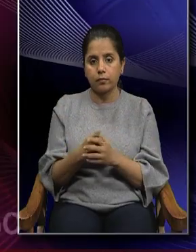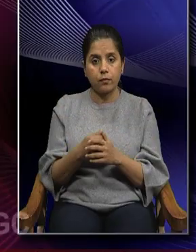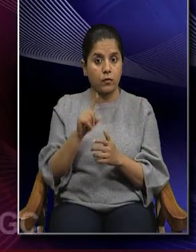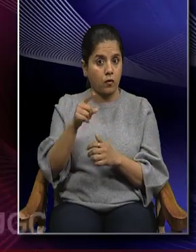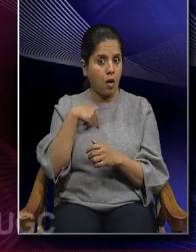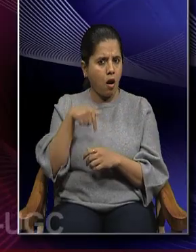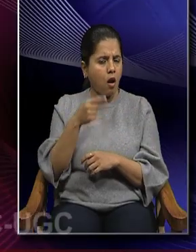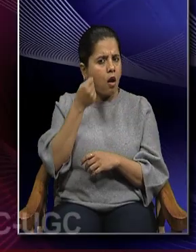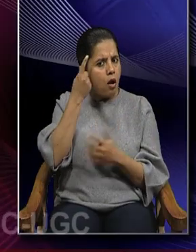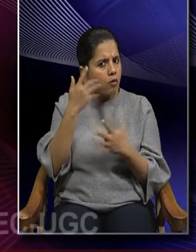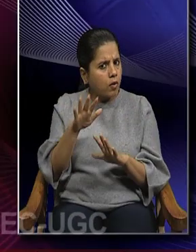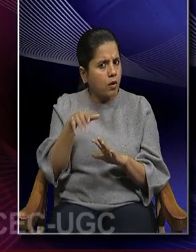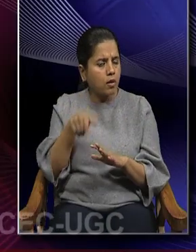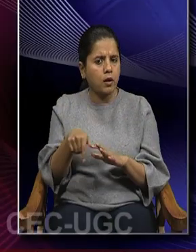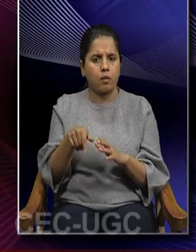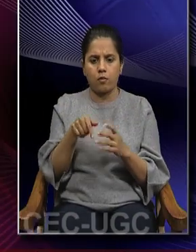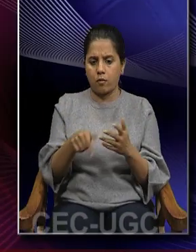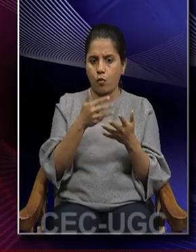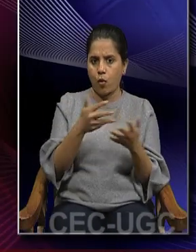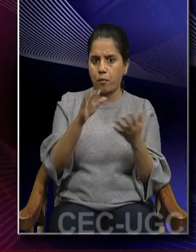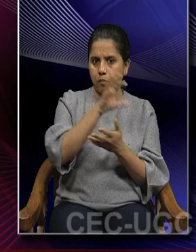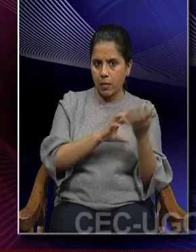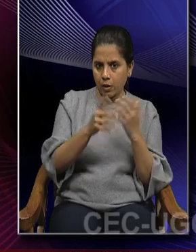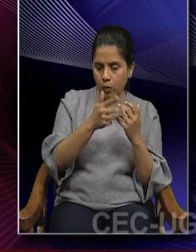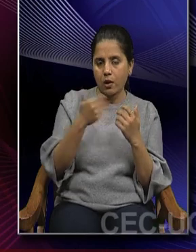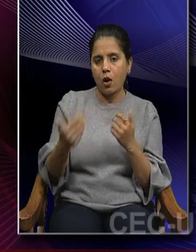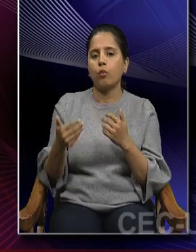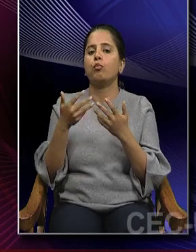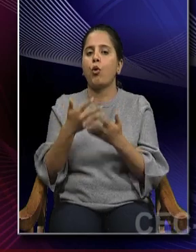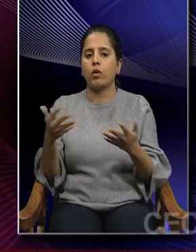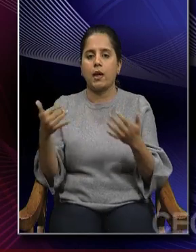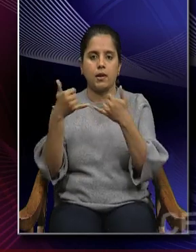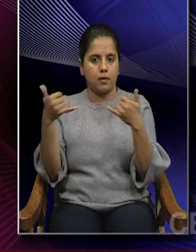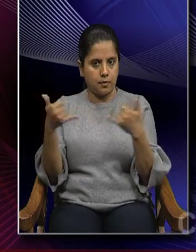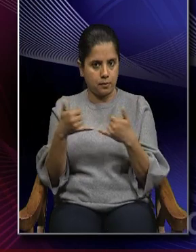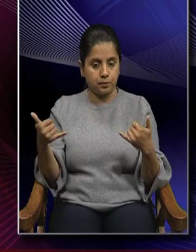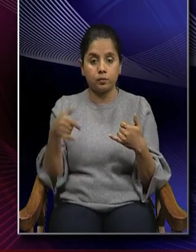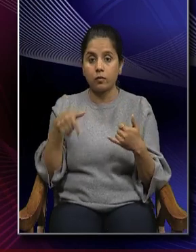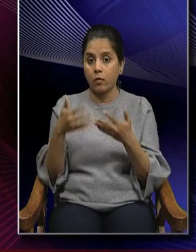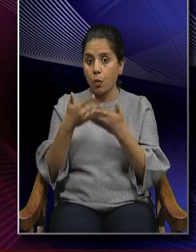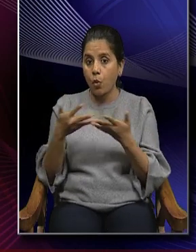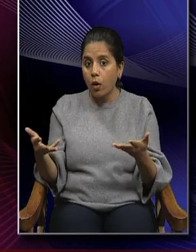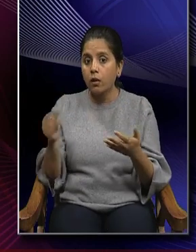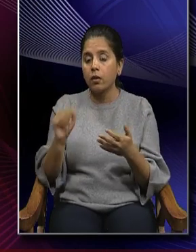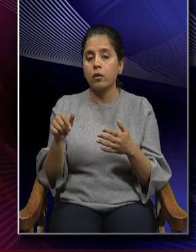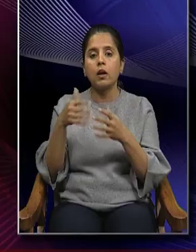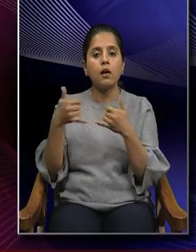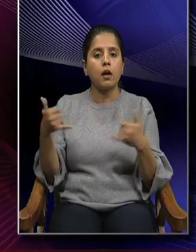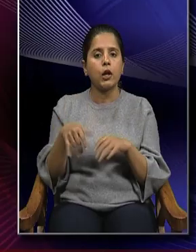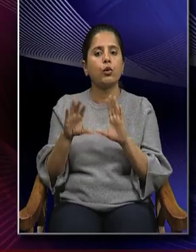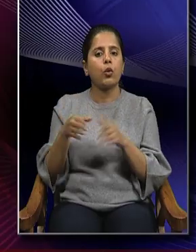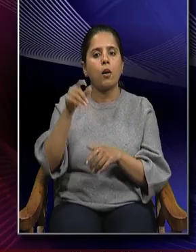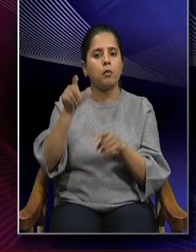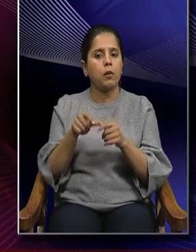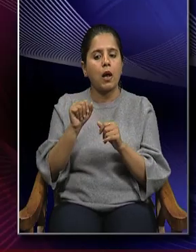have understood what is product mix, coming to product line. So, product line is basically a group of